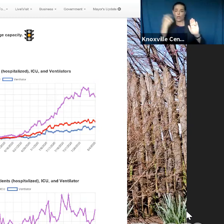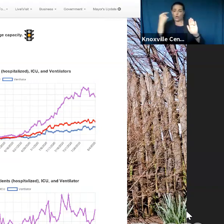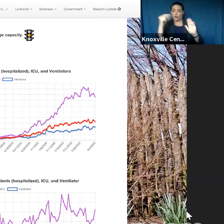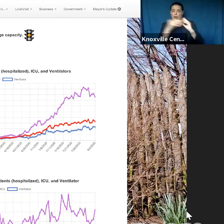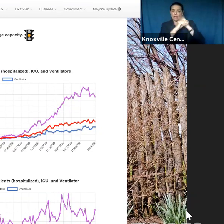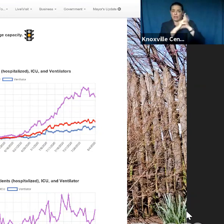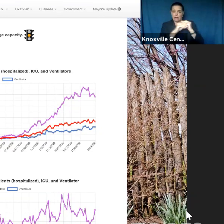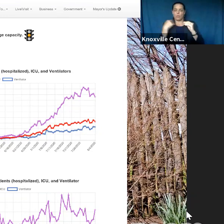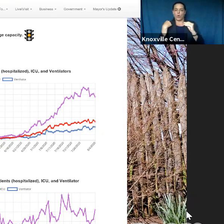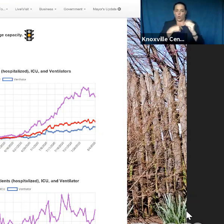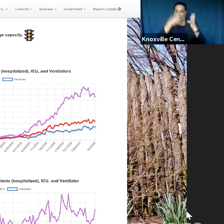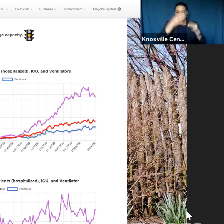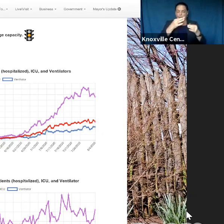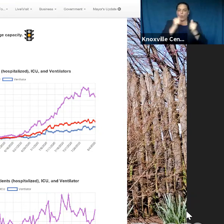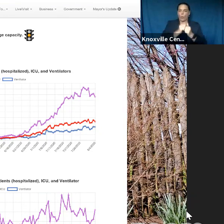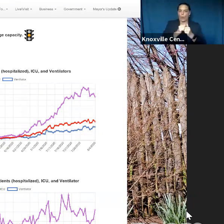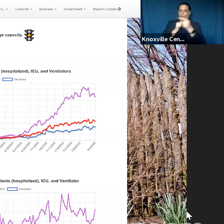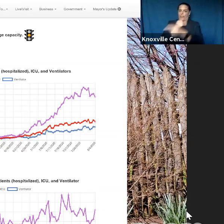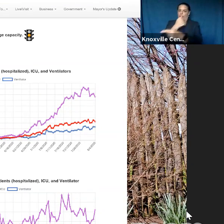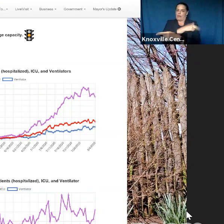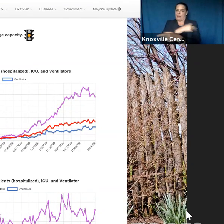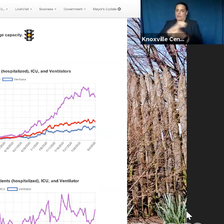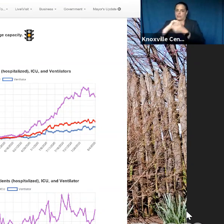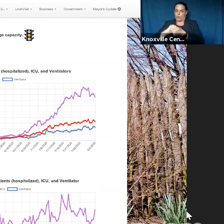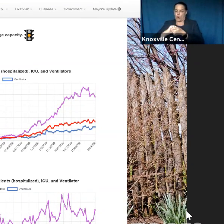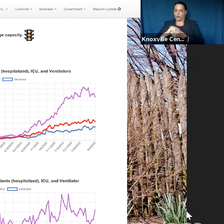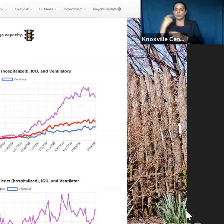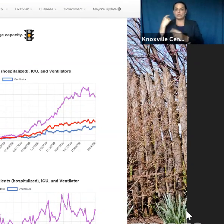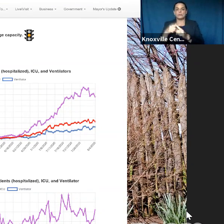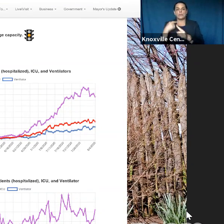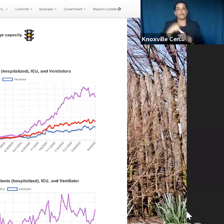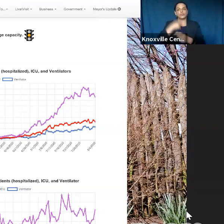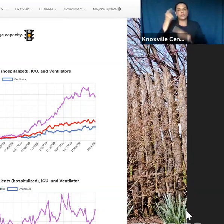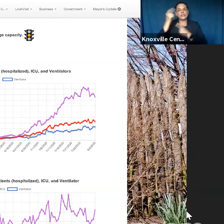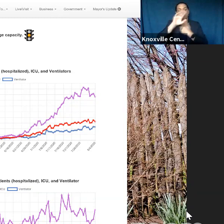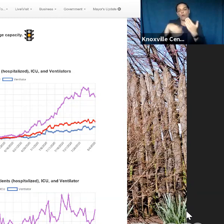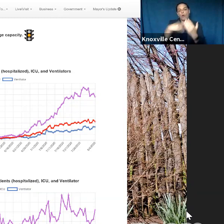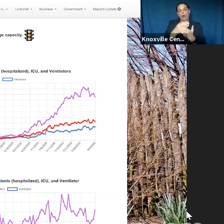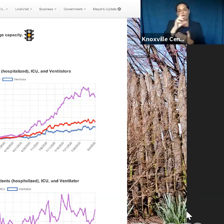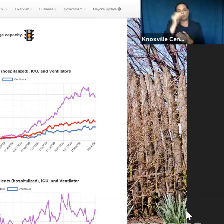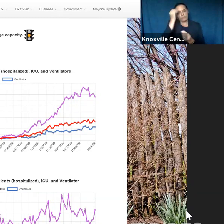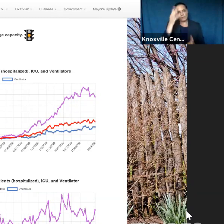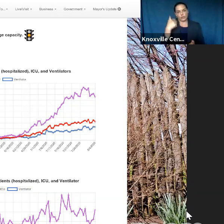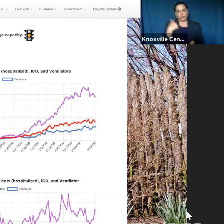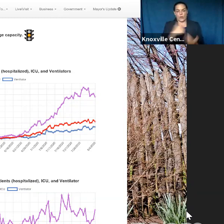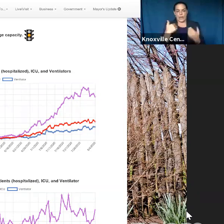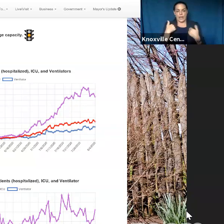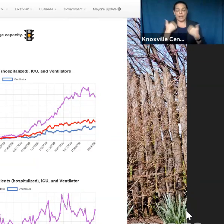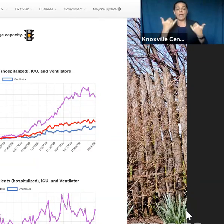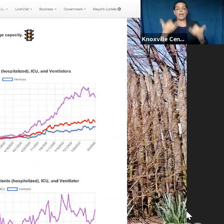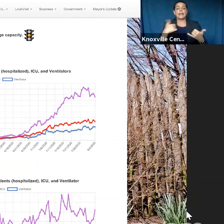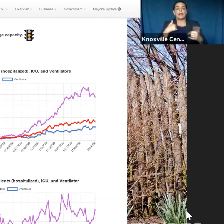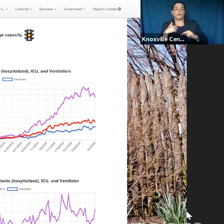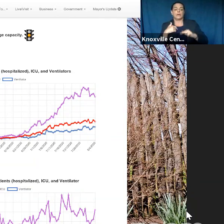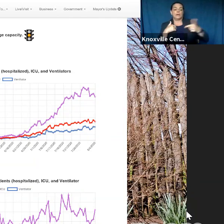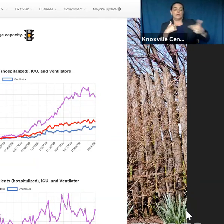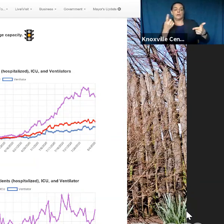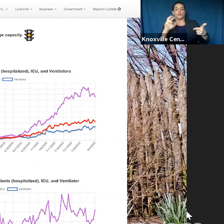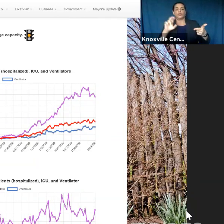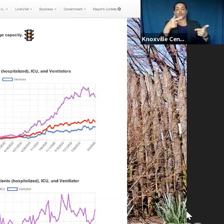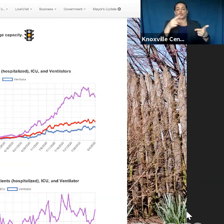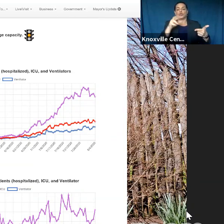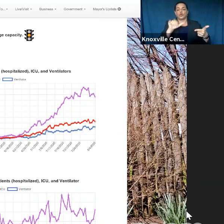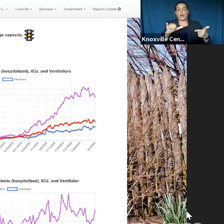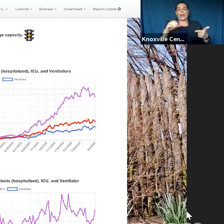in concert with our hospital partners, as well as taking all of the data into consideration. And now I'll turn it over to Dr. Gray, the Chief